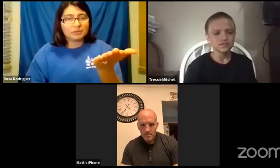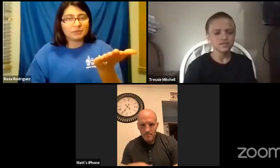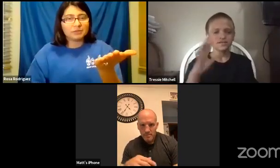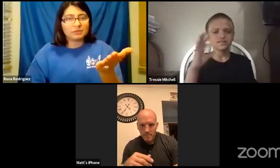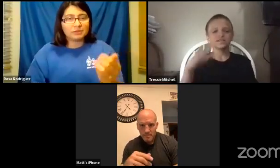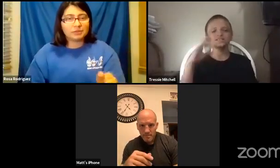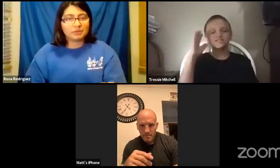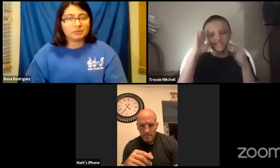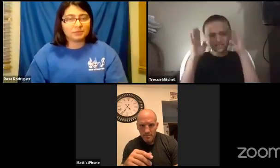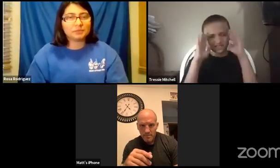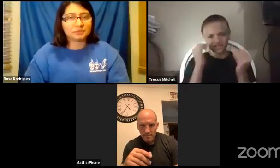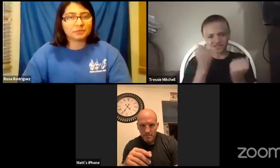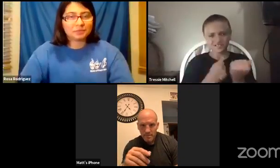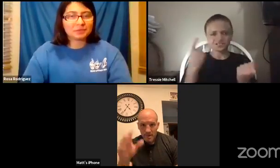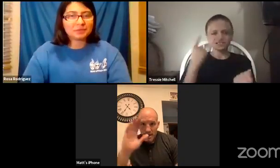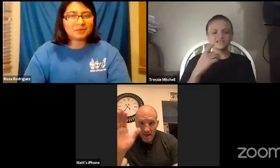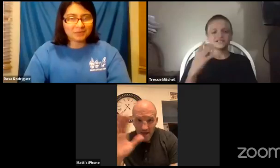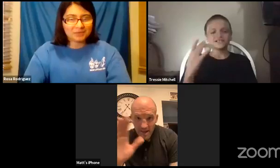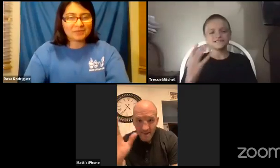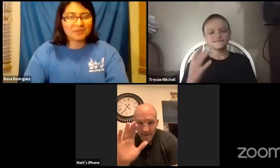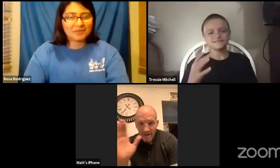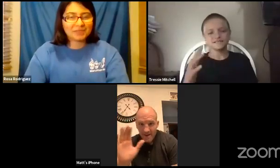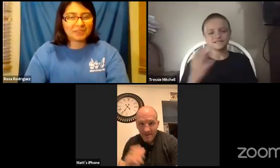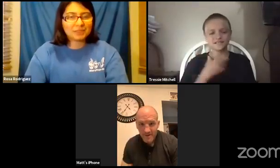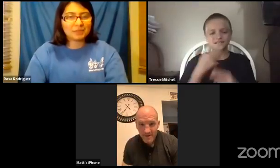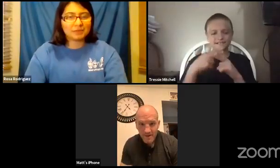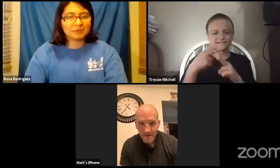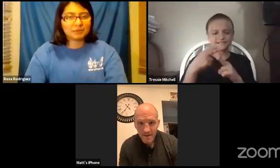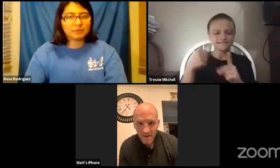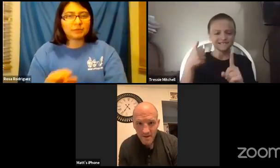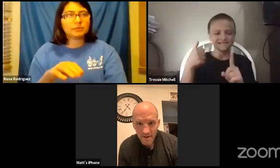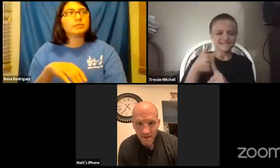I'm going to hand it over to our MC, Marshall.